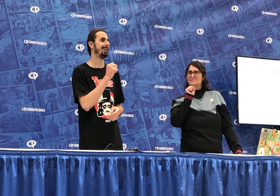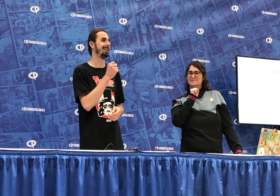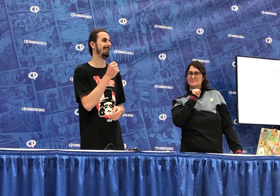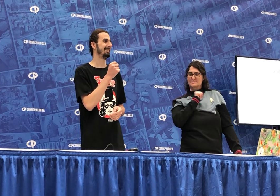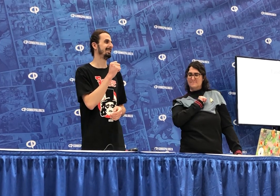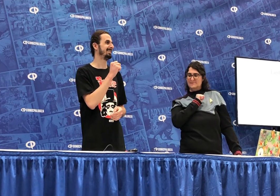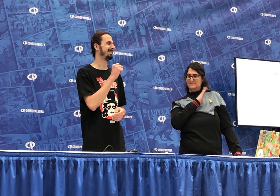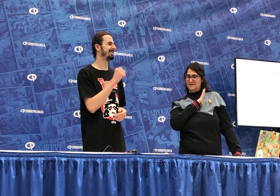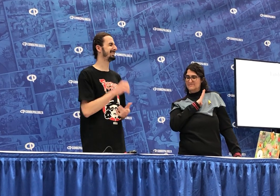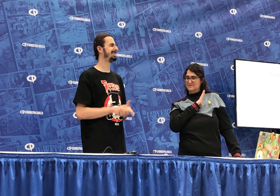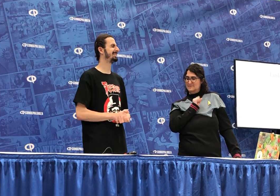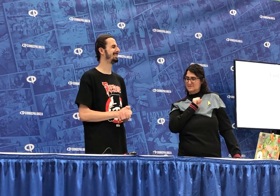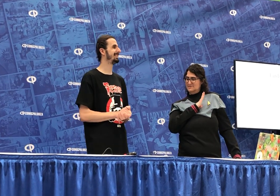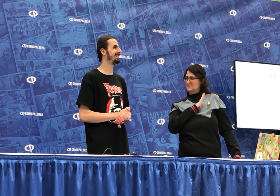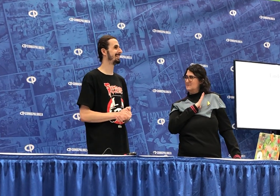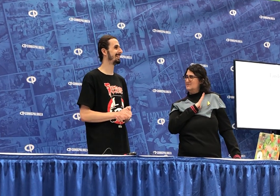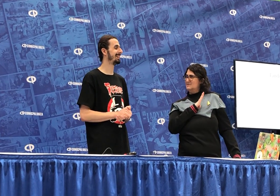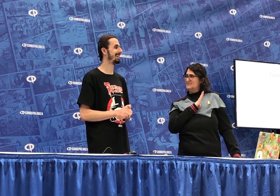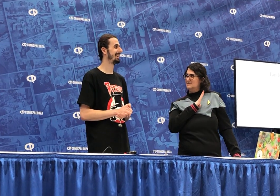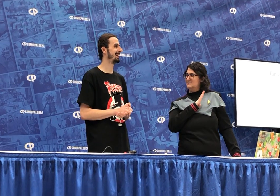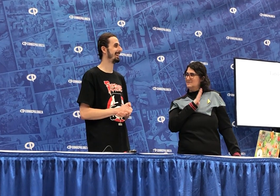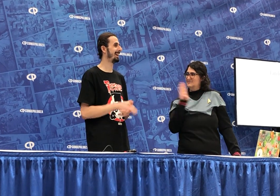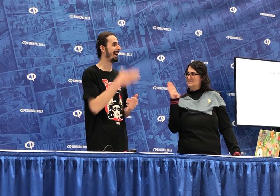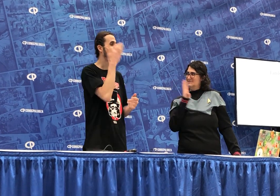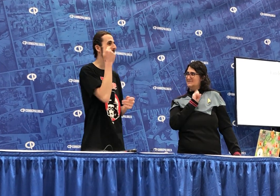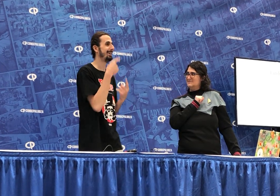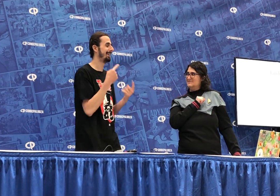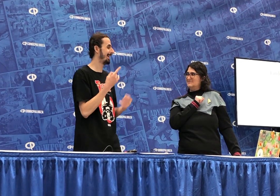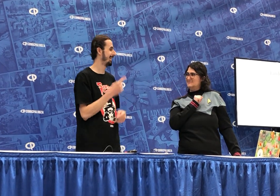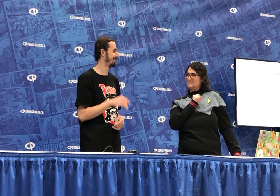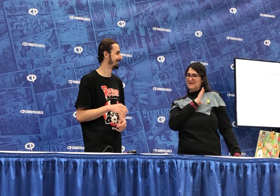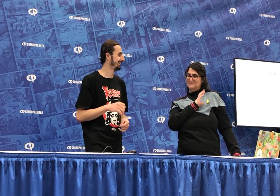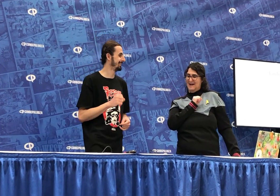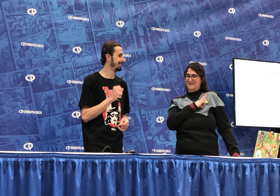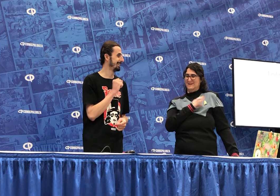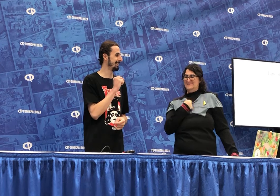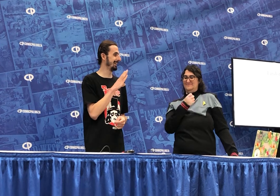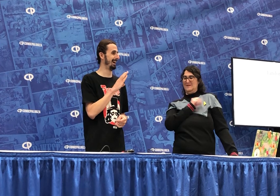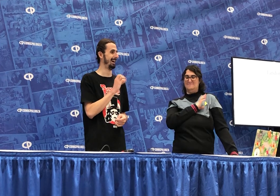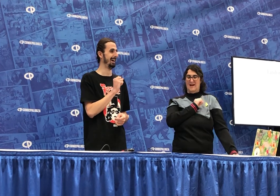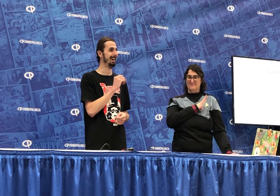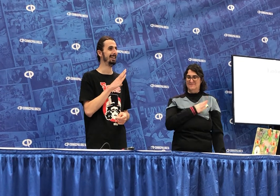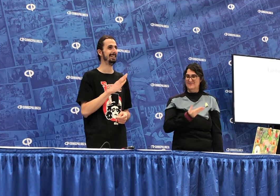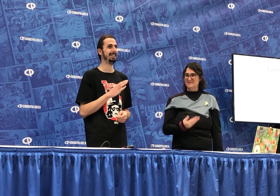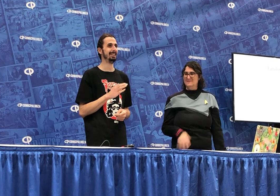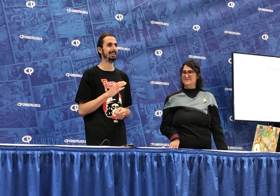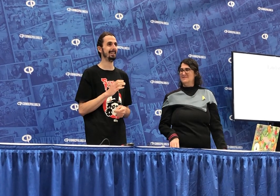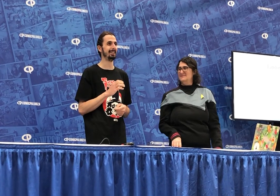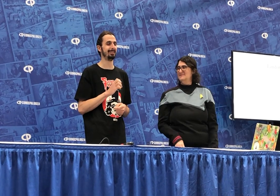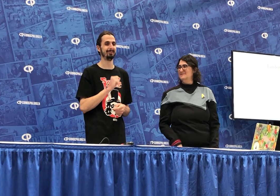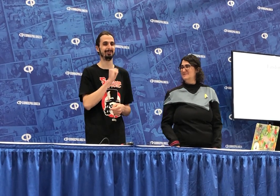Oh, maybe SB by the chest? I know I've seen a sign before. I don't know, SpongeBob, I think it's